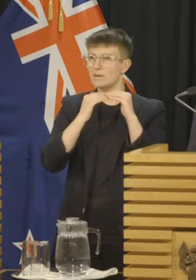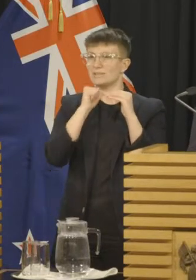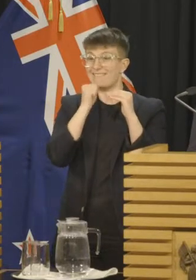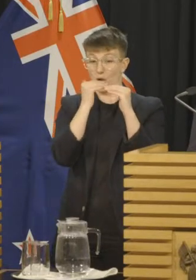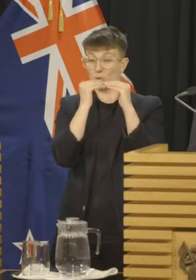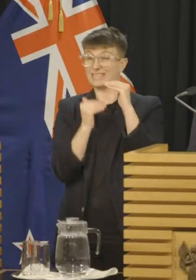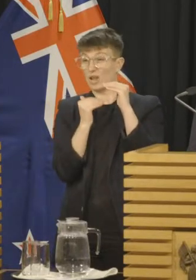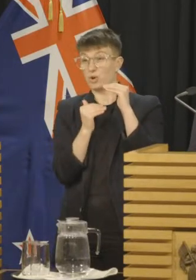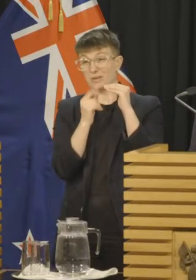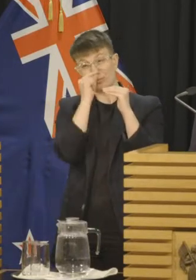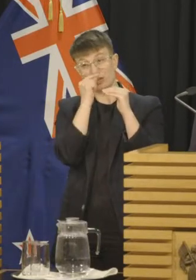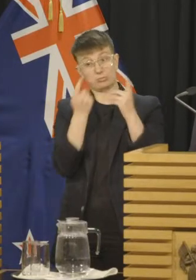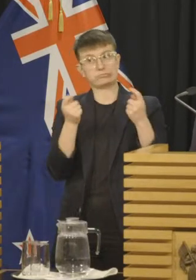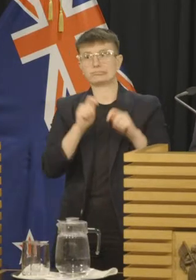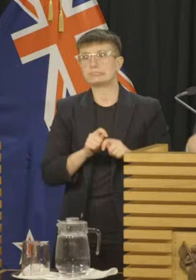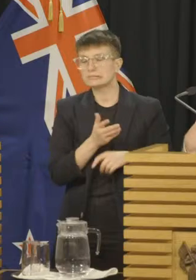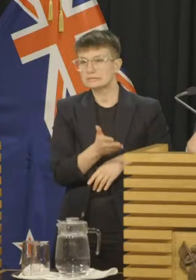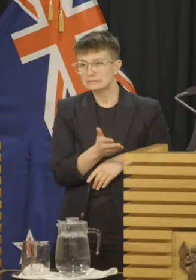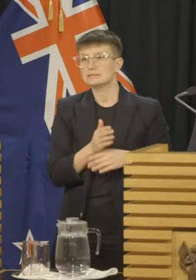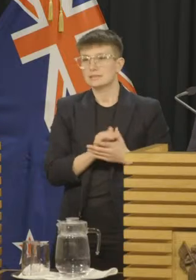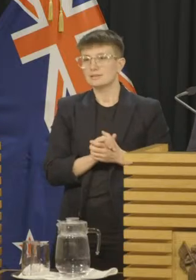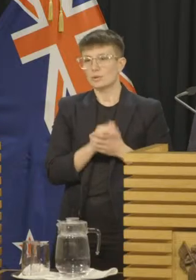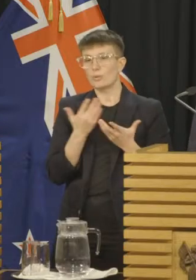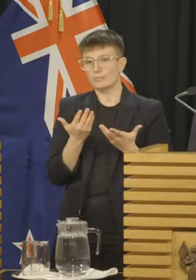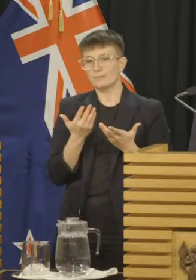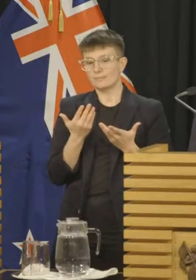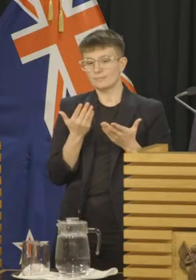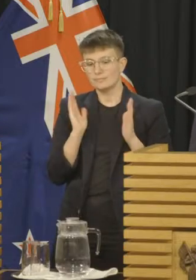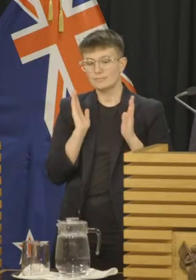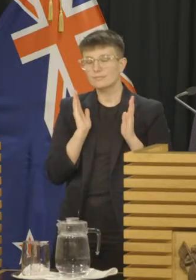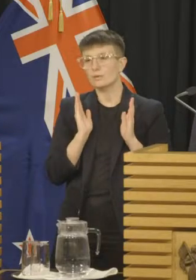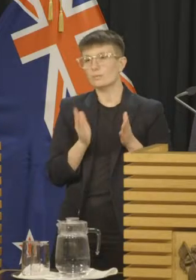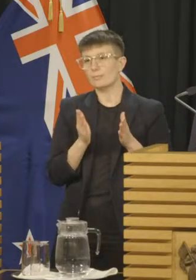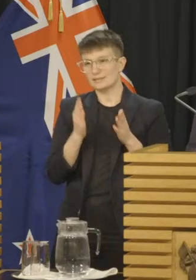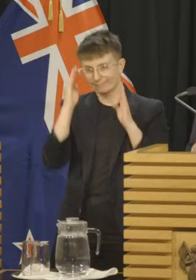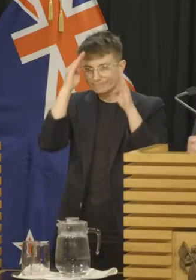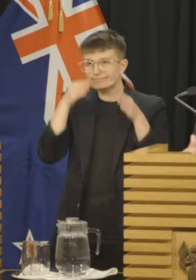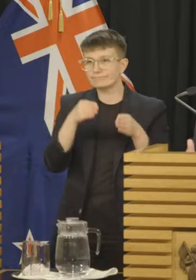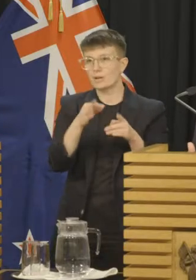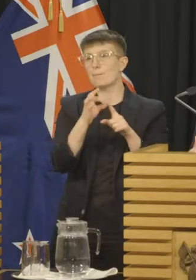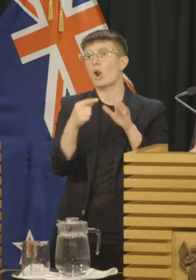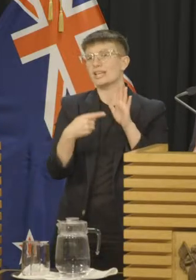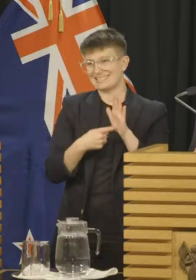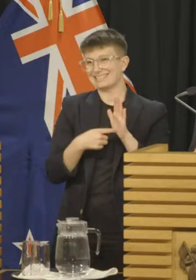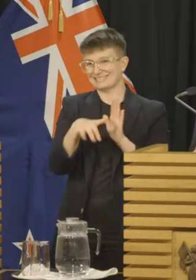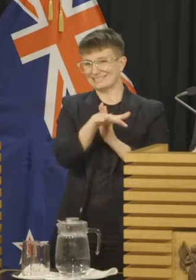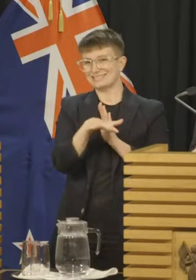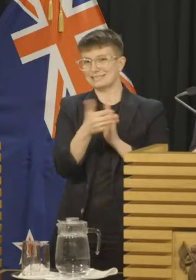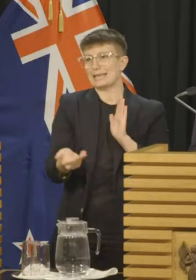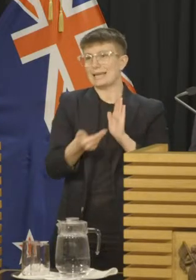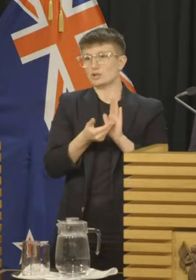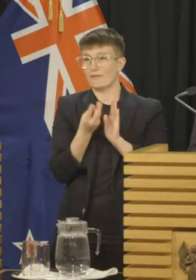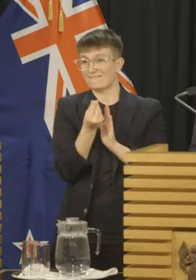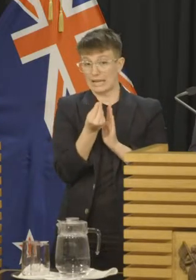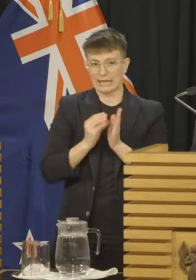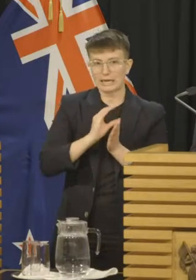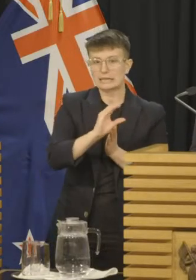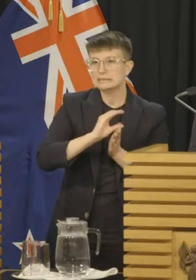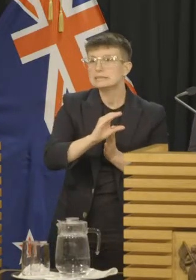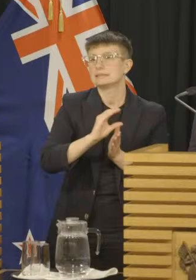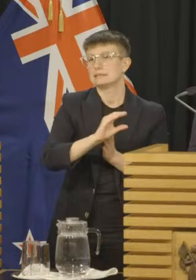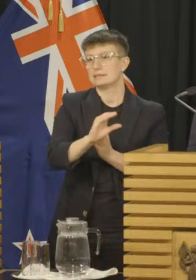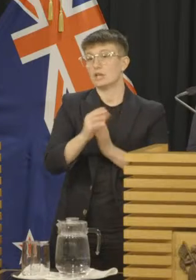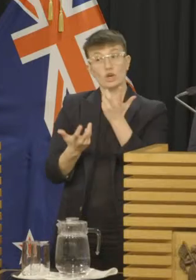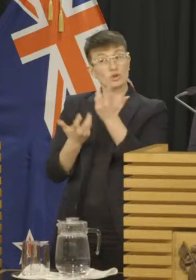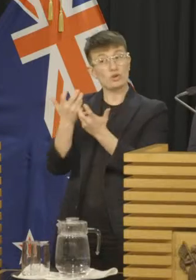reform program going on at the moment in the politics sector, and we are putting extra funding into them. And the universities have very healthy balance sheets. No university is going to